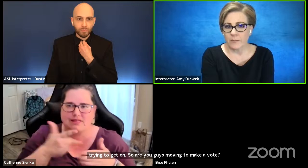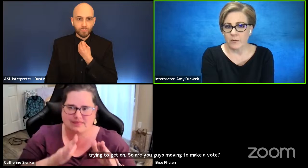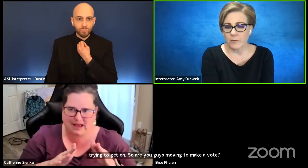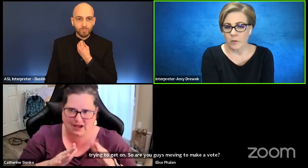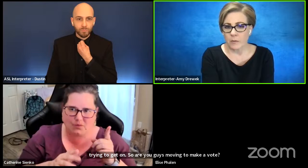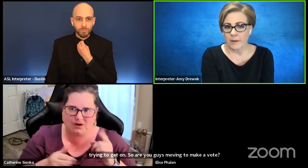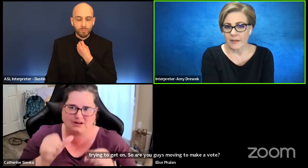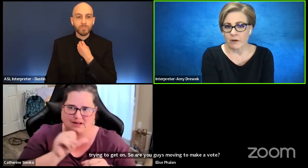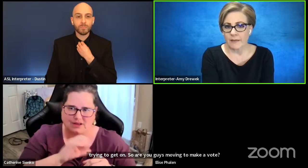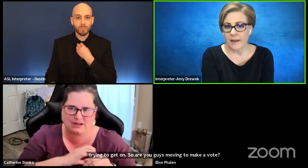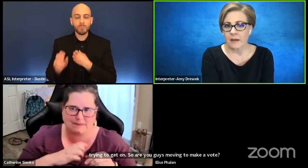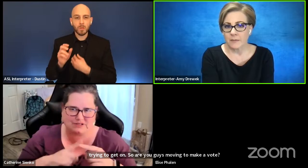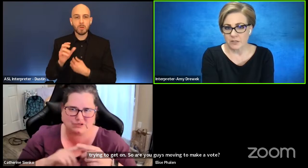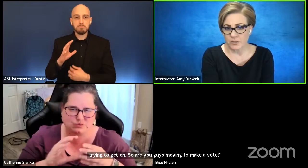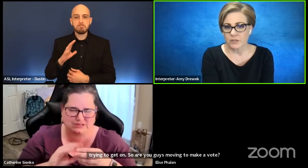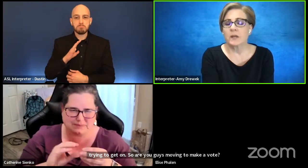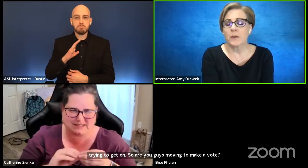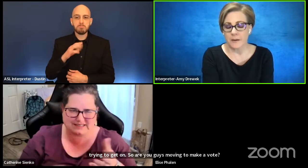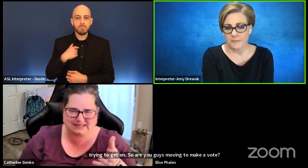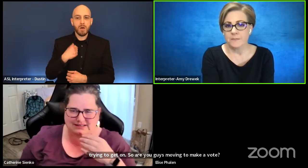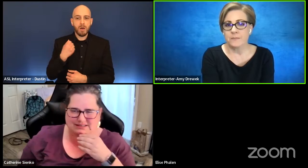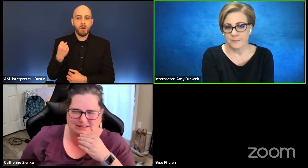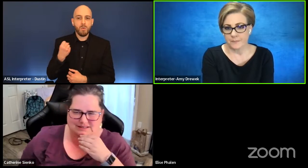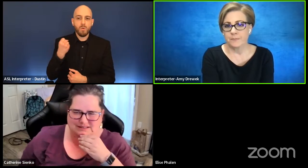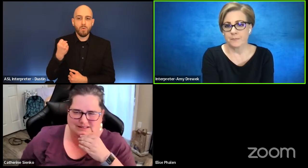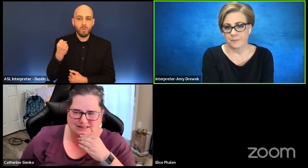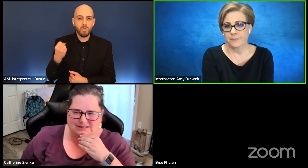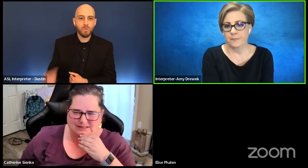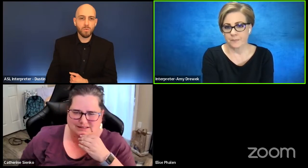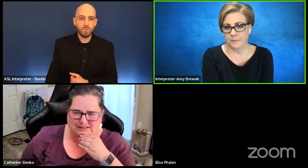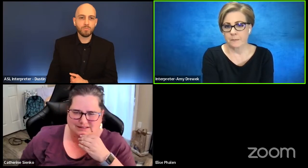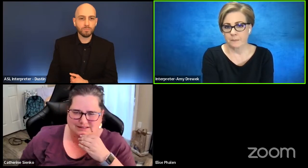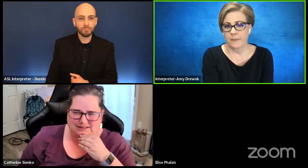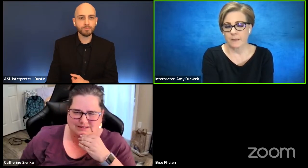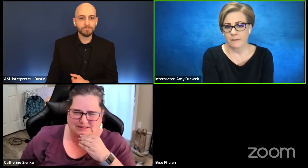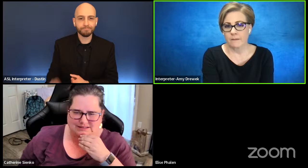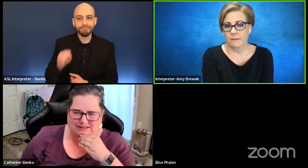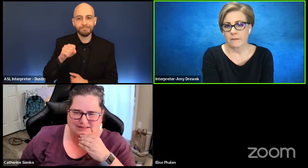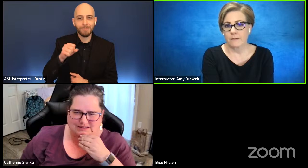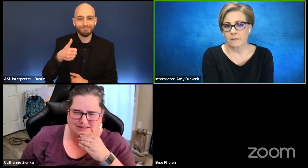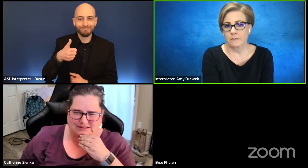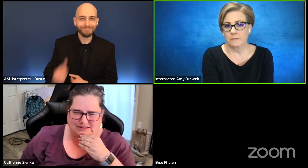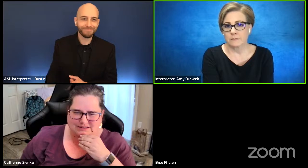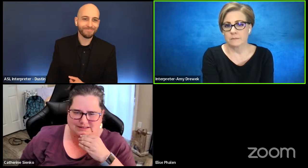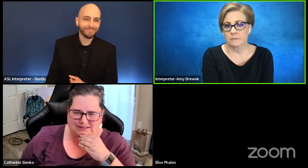is it Okay, then okay if I'll we wait move forward until- with hearing that, commissioners? Okay. Yeah.